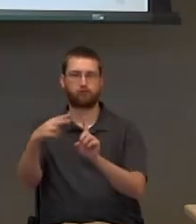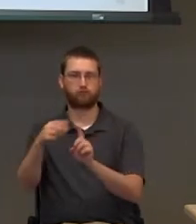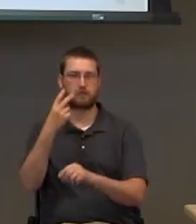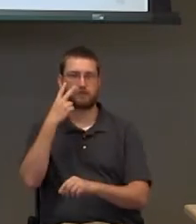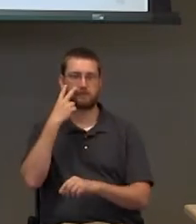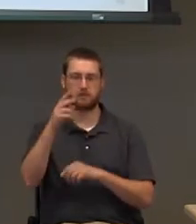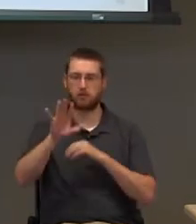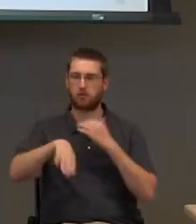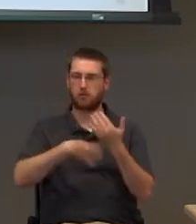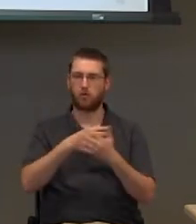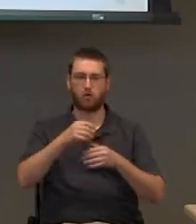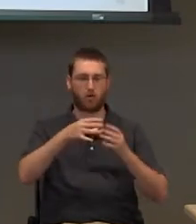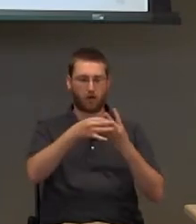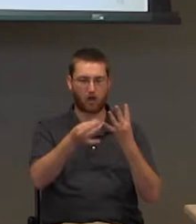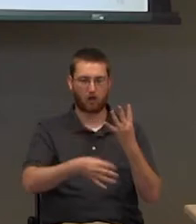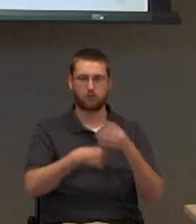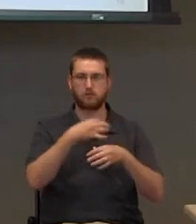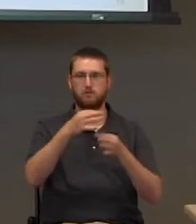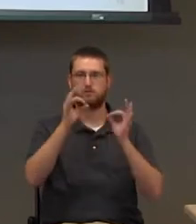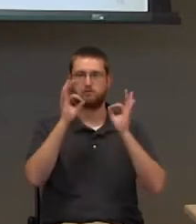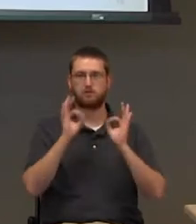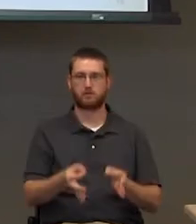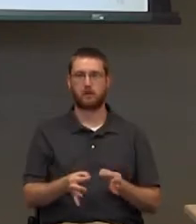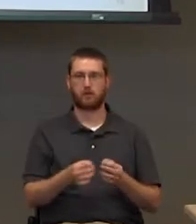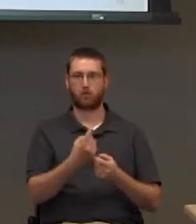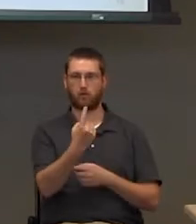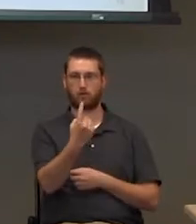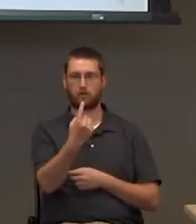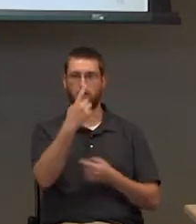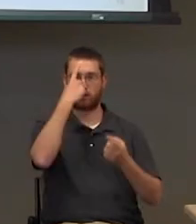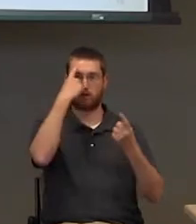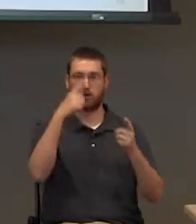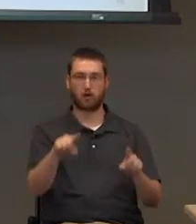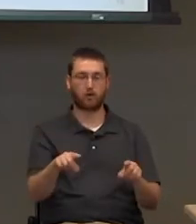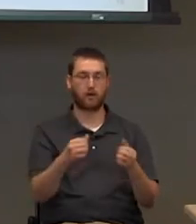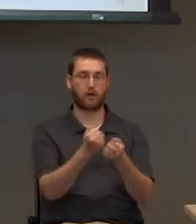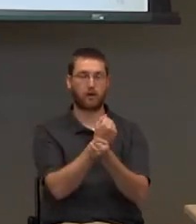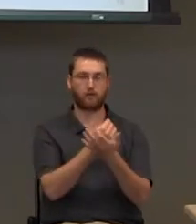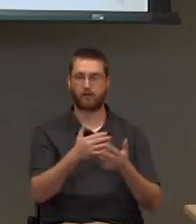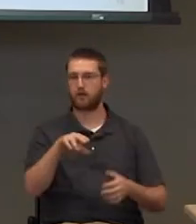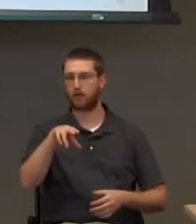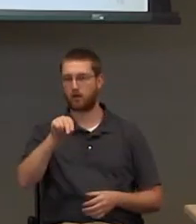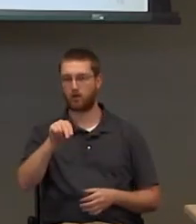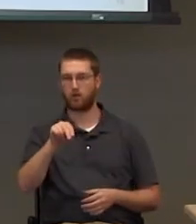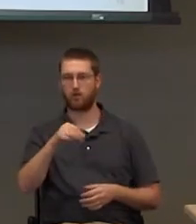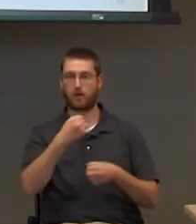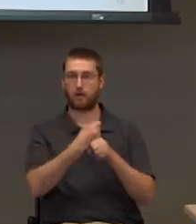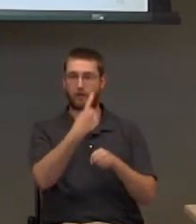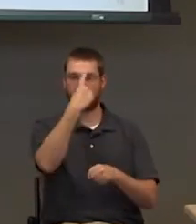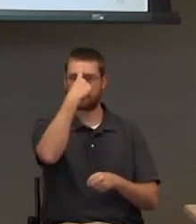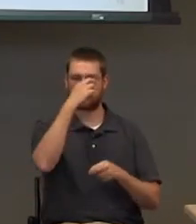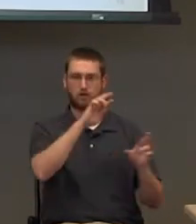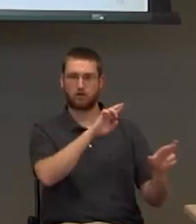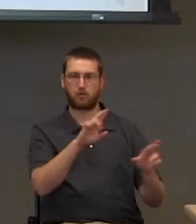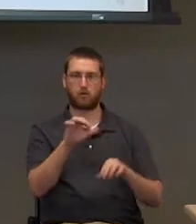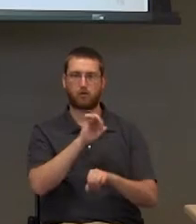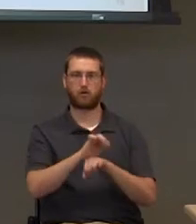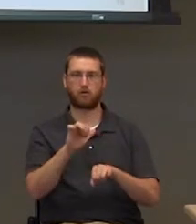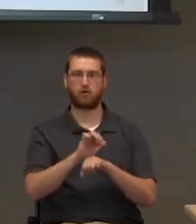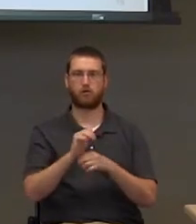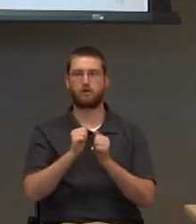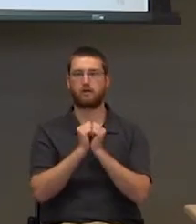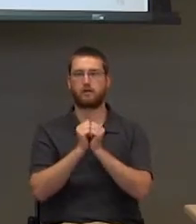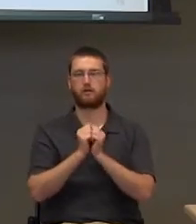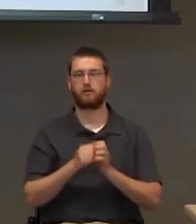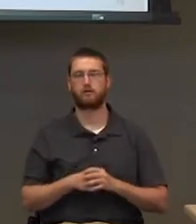all your different options and make a decision. We don't have to agree about everything. But when it makes sense, we have to be ready to work together. Now, there's a lot, and I